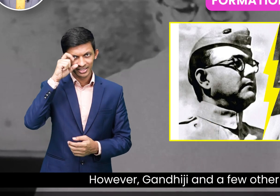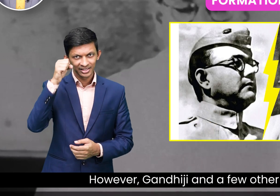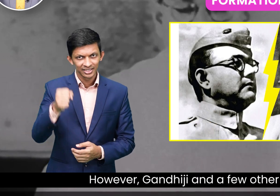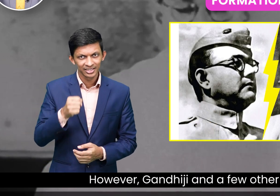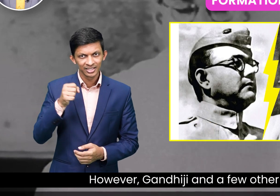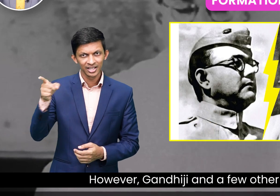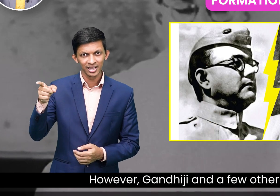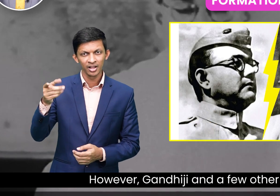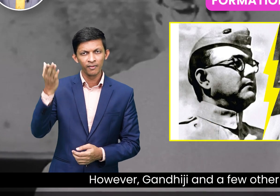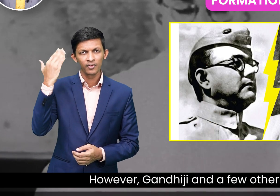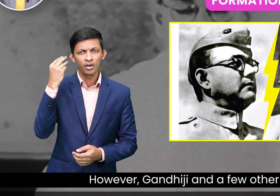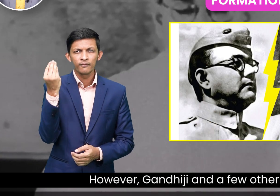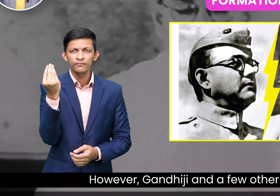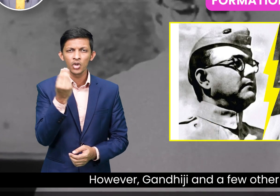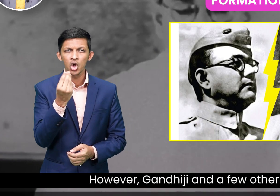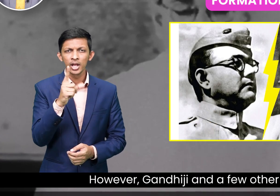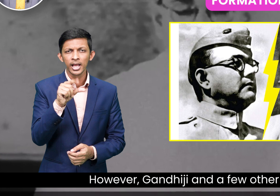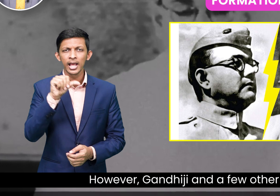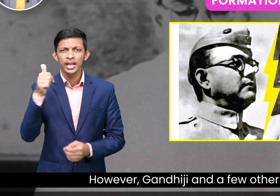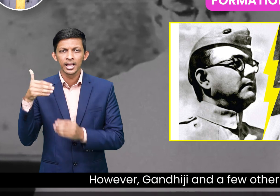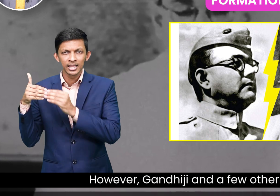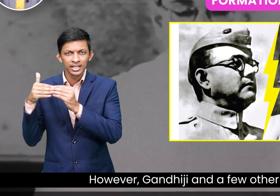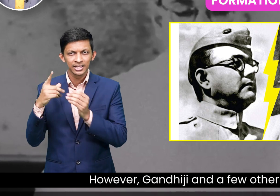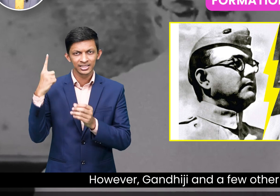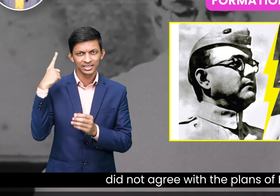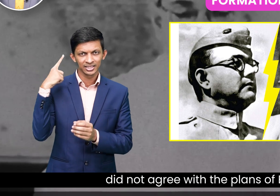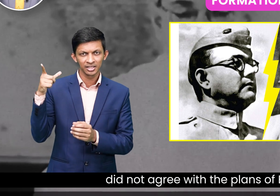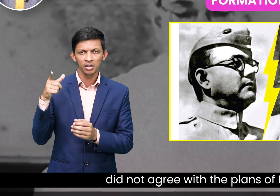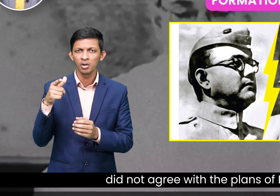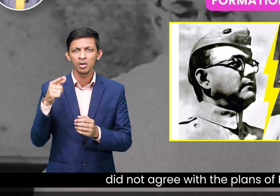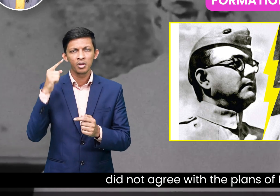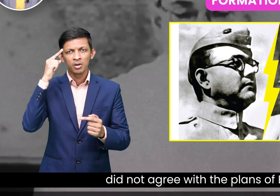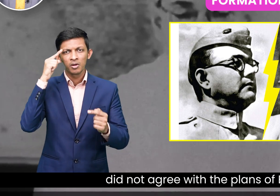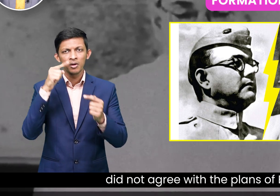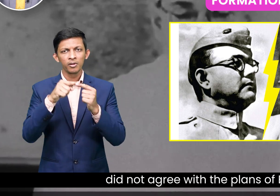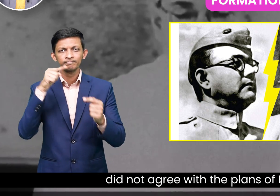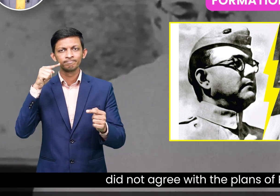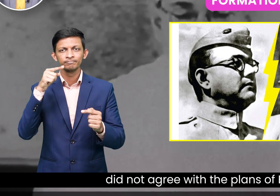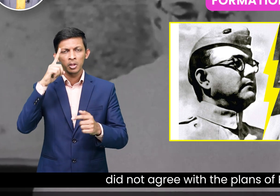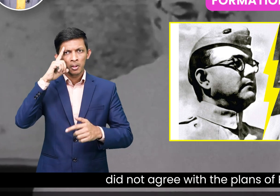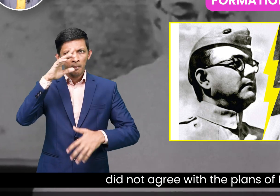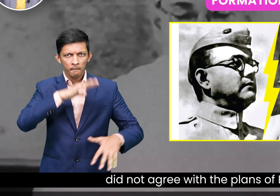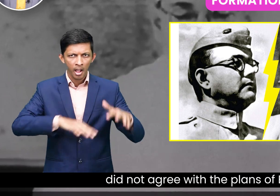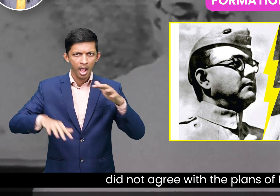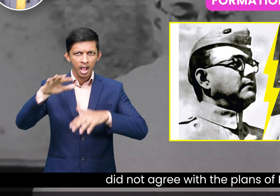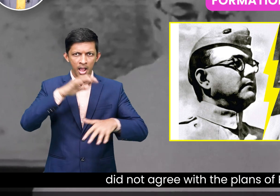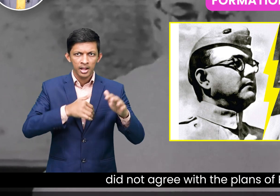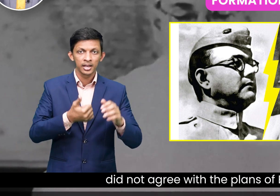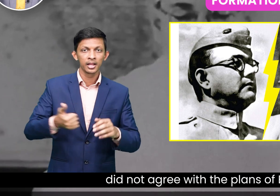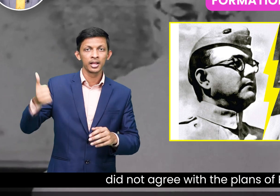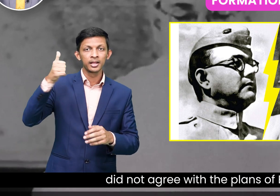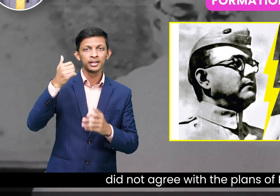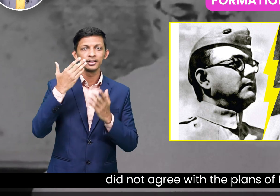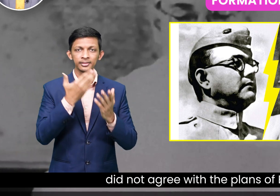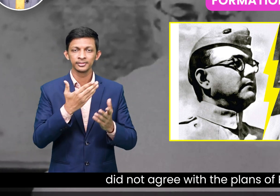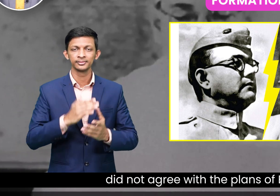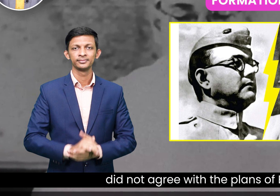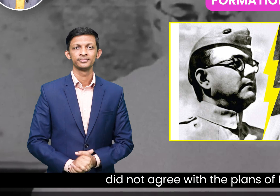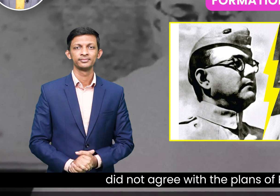However, Gandhiji and a few other leaders did not agree with the plans of